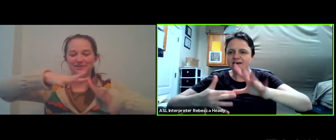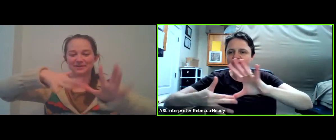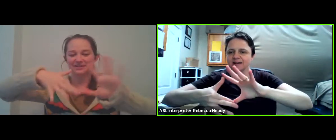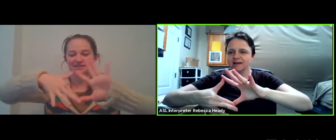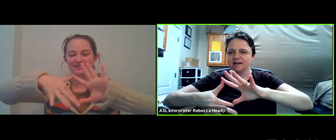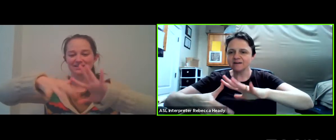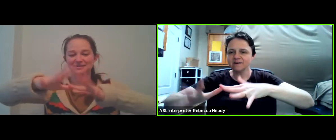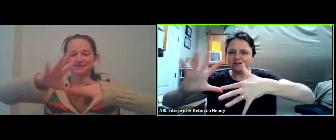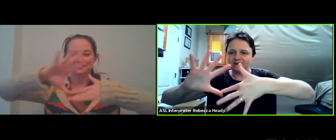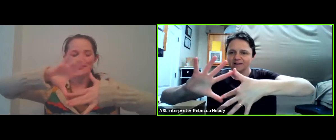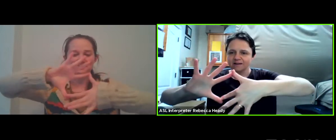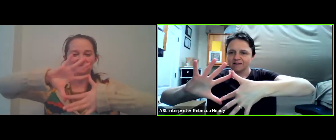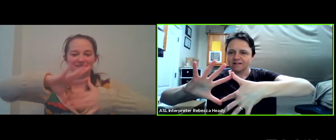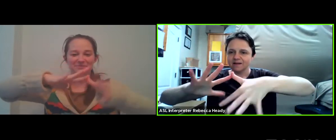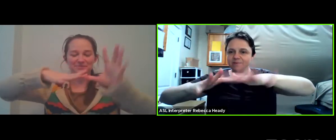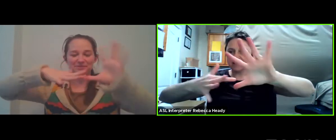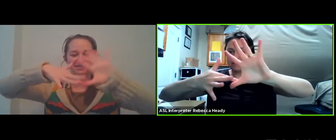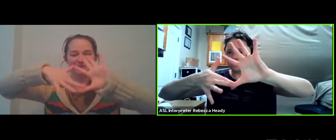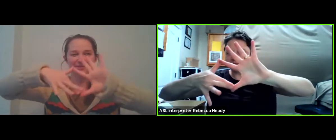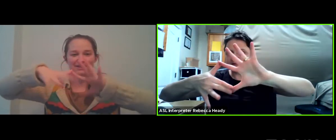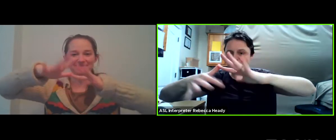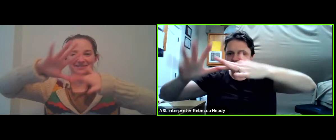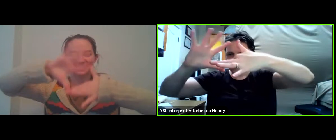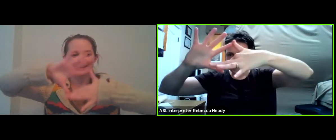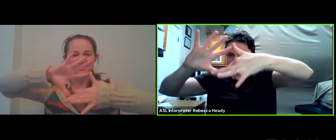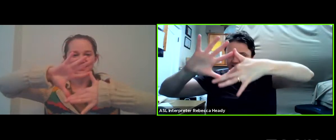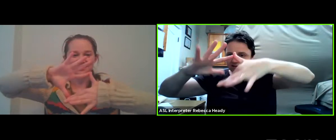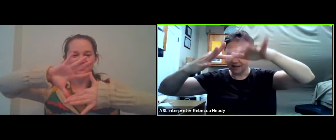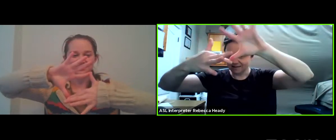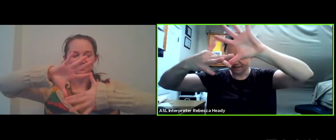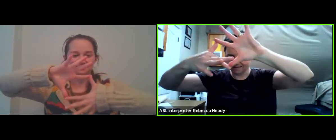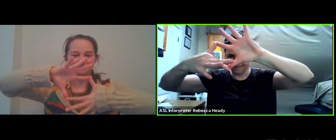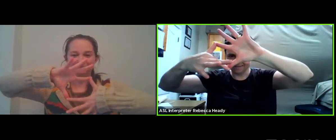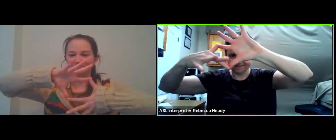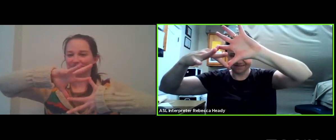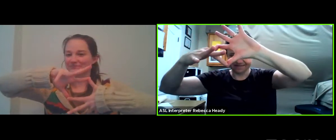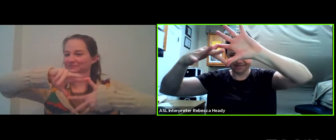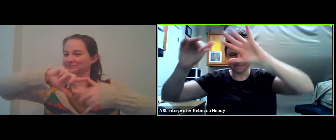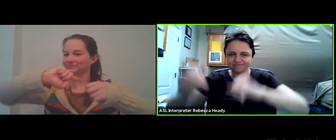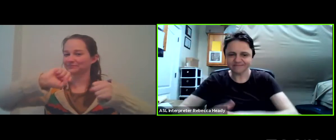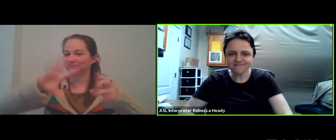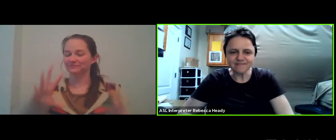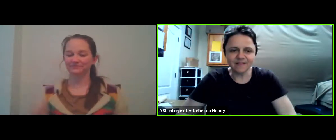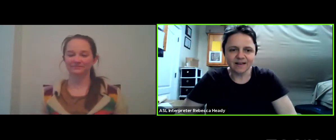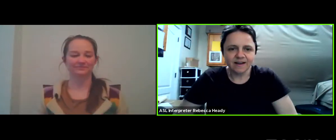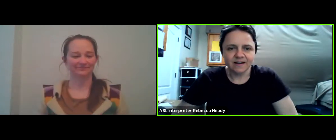bitsy spider climbed up the spout again.